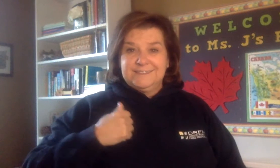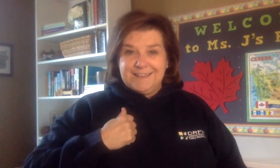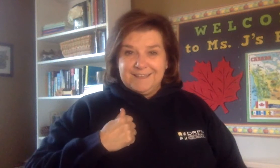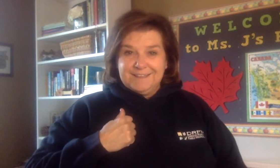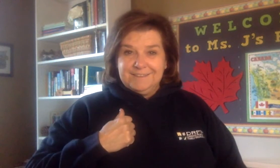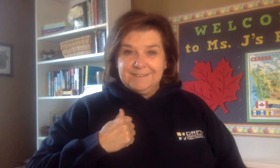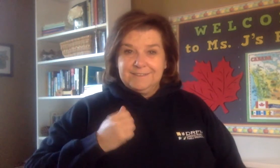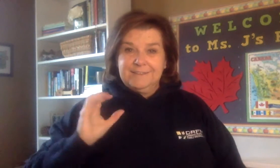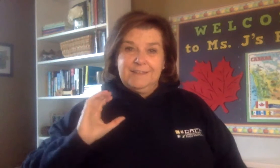Canada,